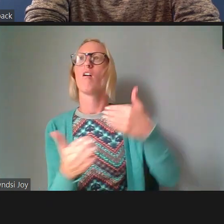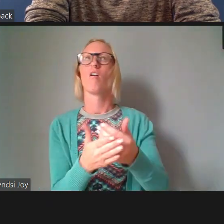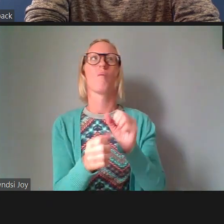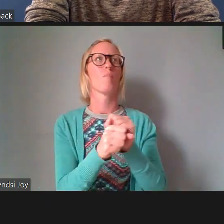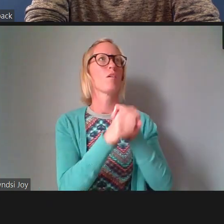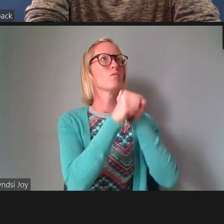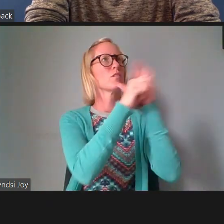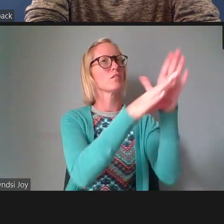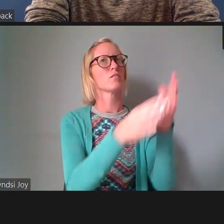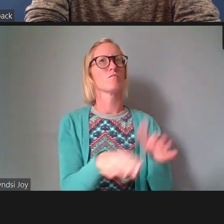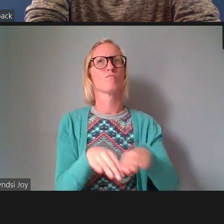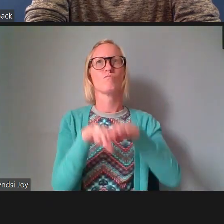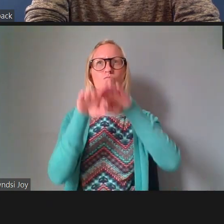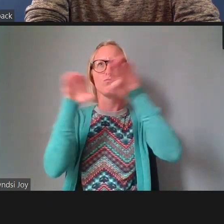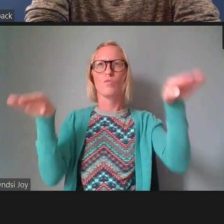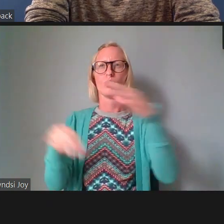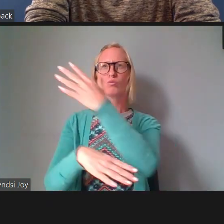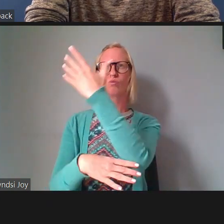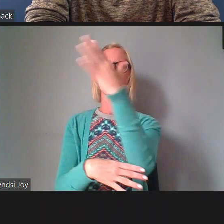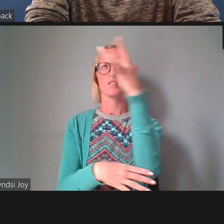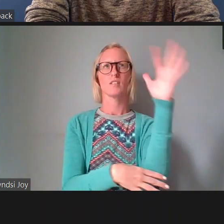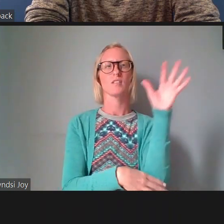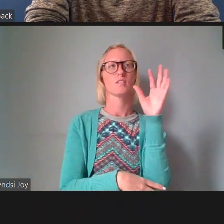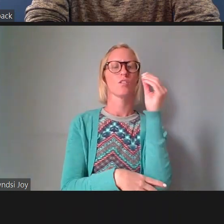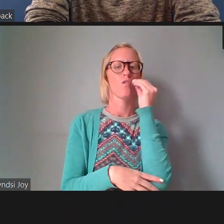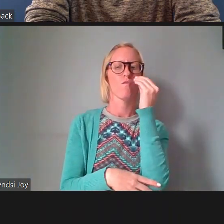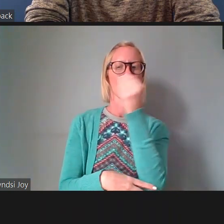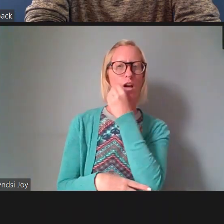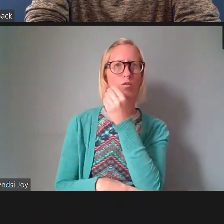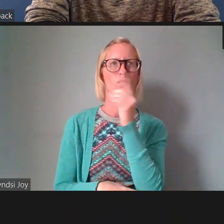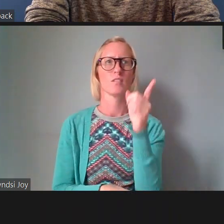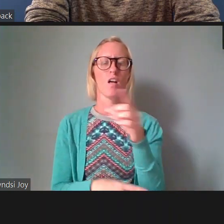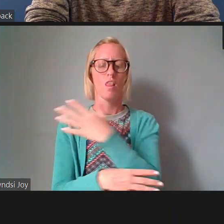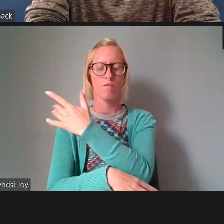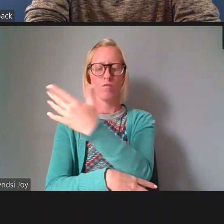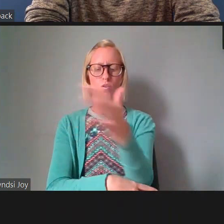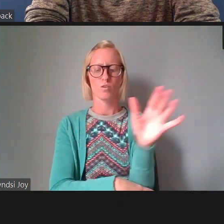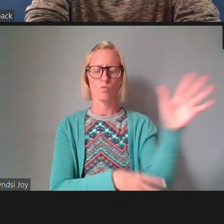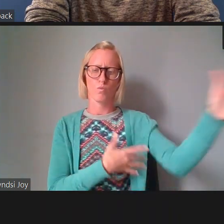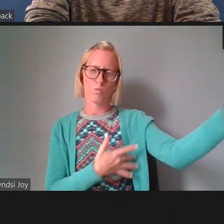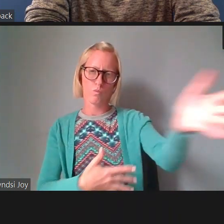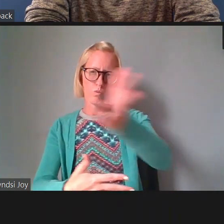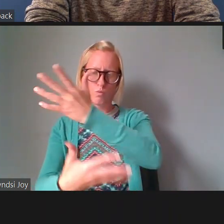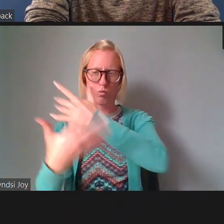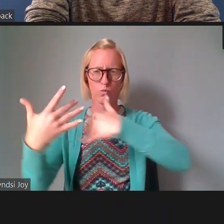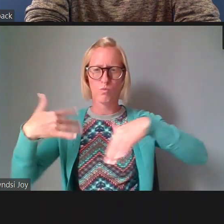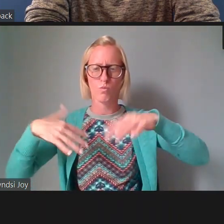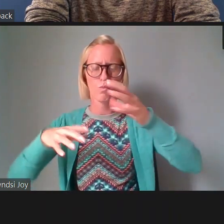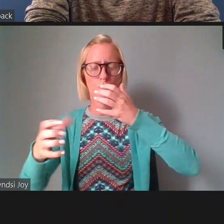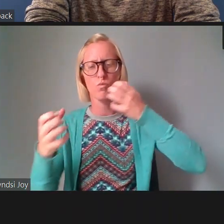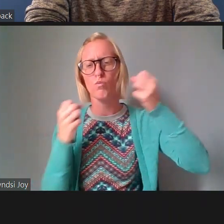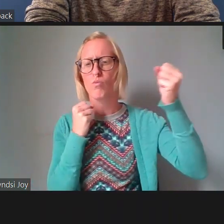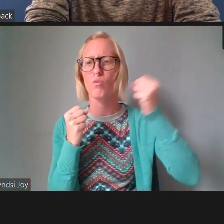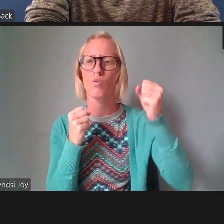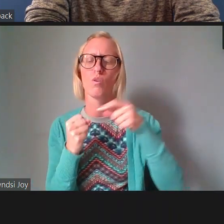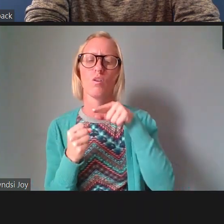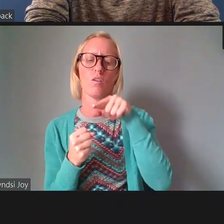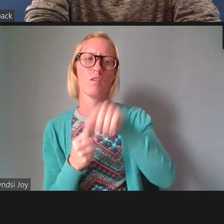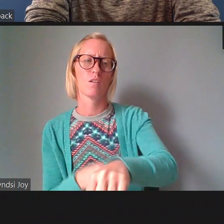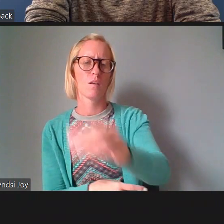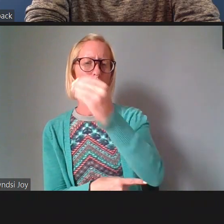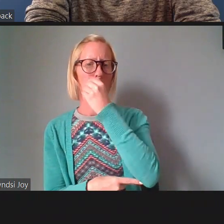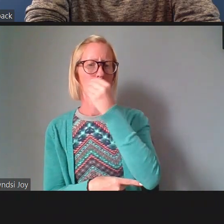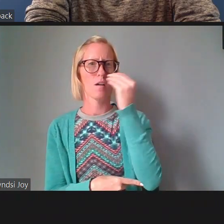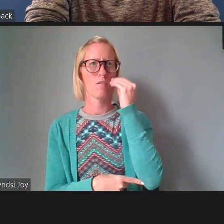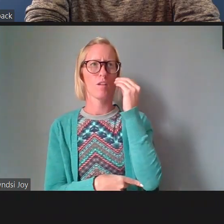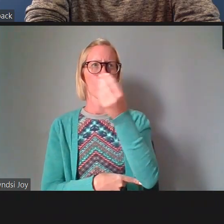flowers and trees. Now the forest stirred, roared, flailed. The nearer acres of rock flowers fluttered, and